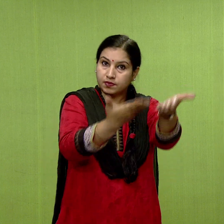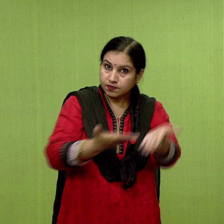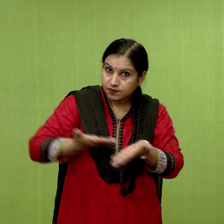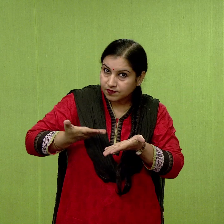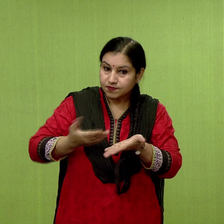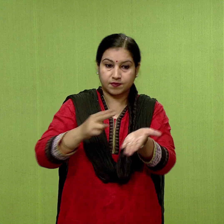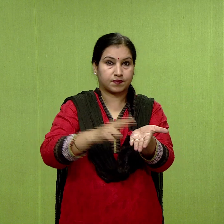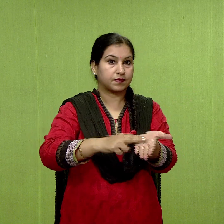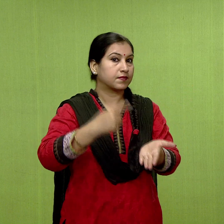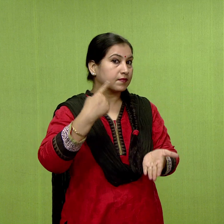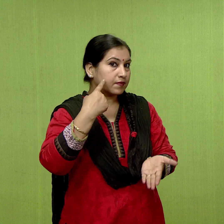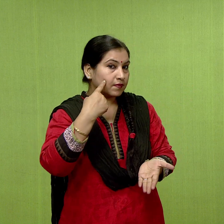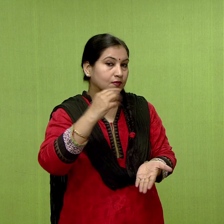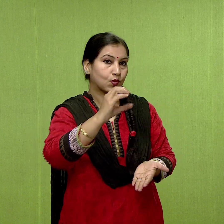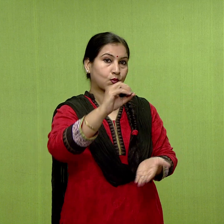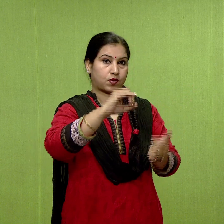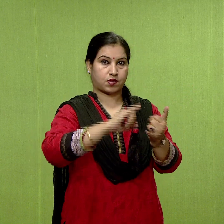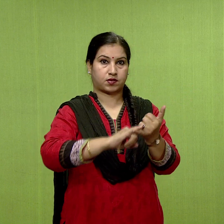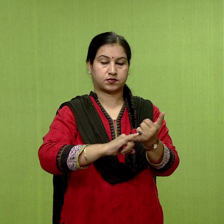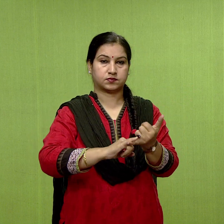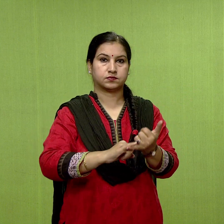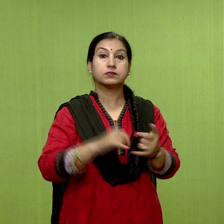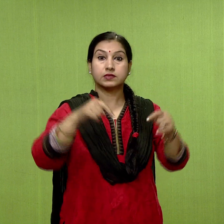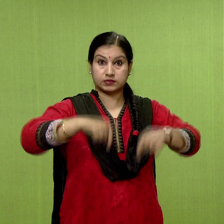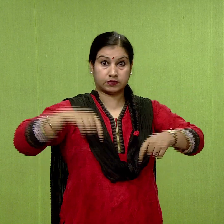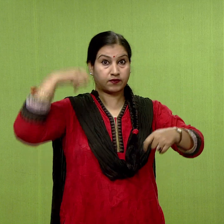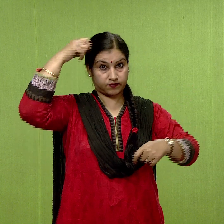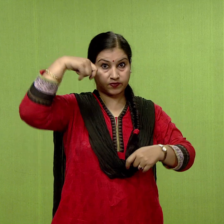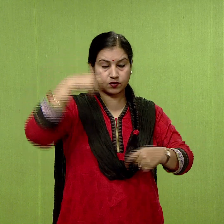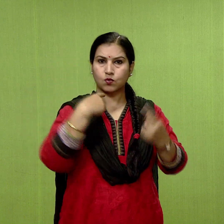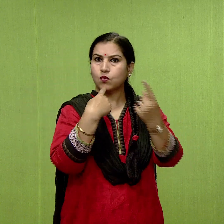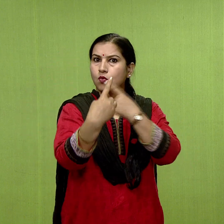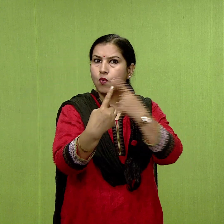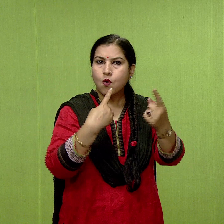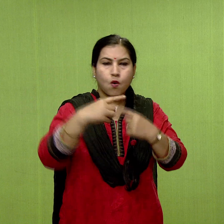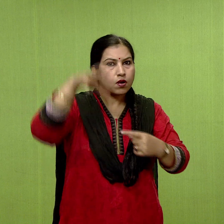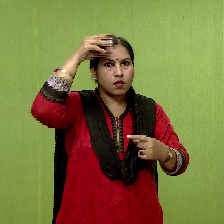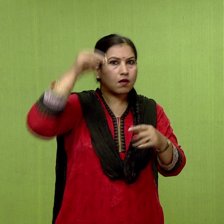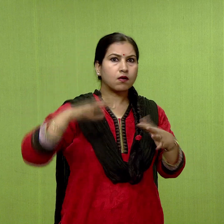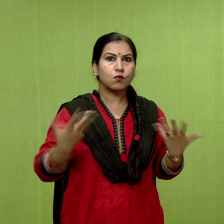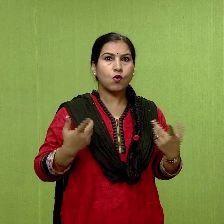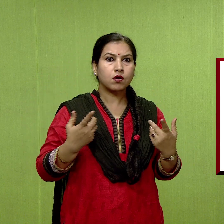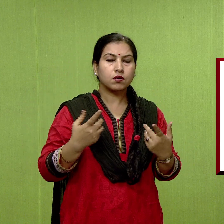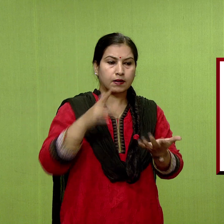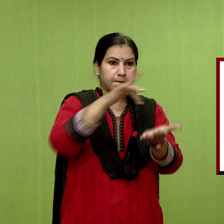Welcome to NIOS. In this video, we are going to learn about location and